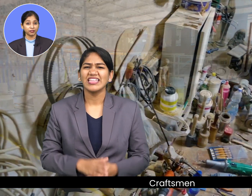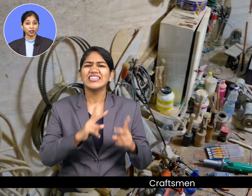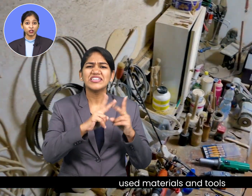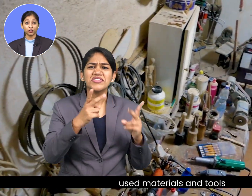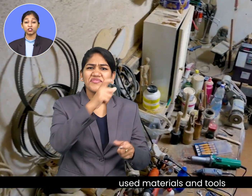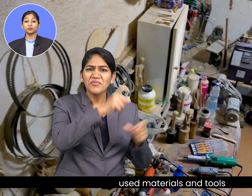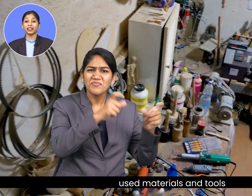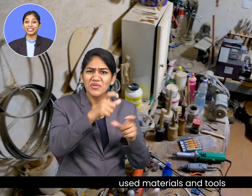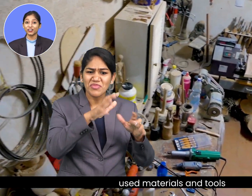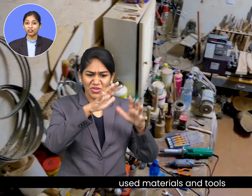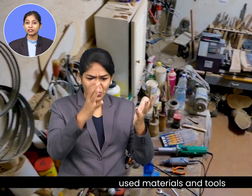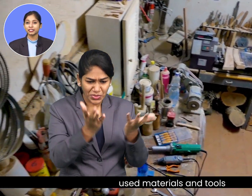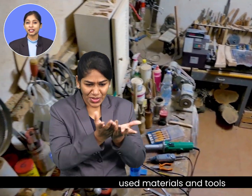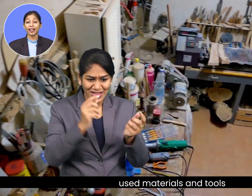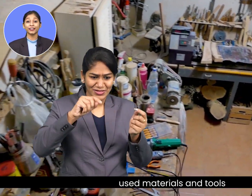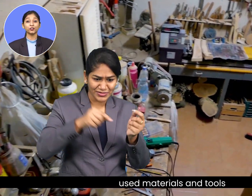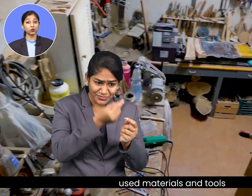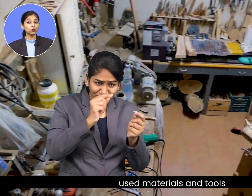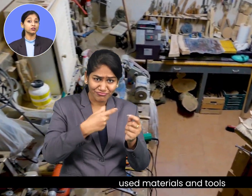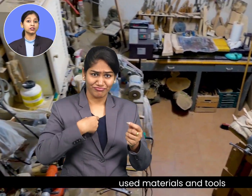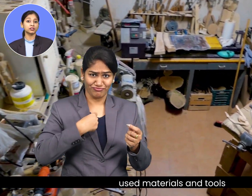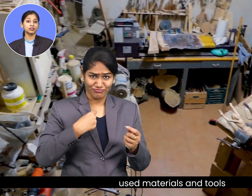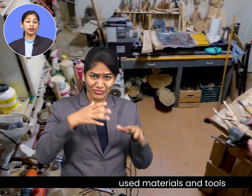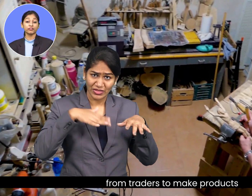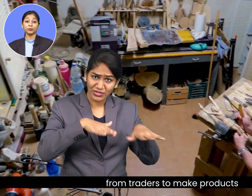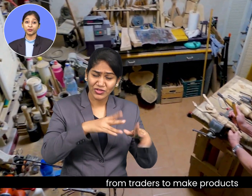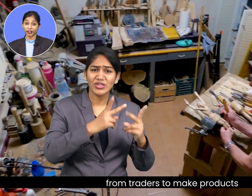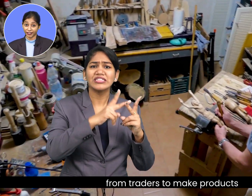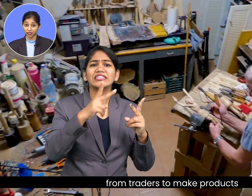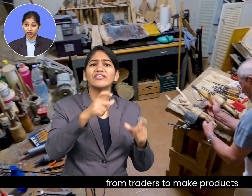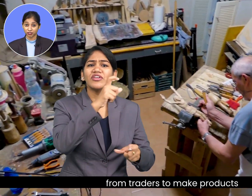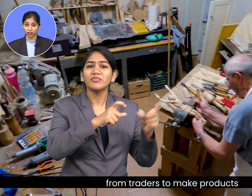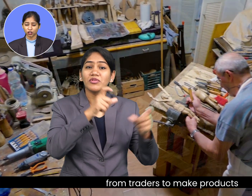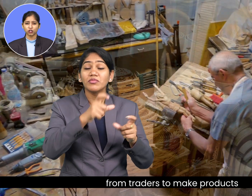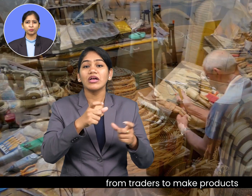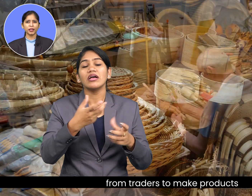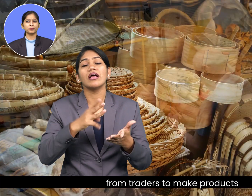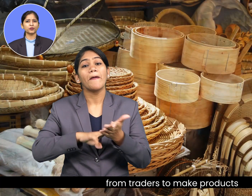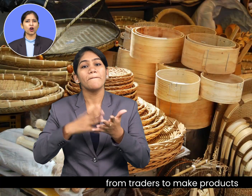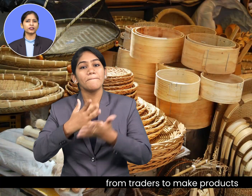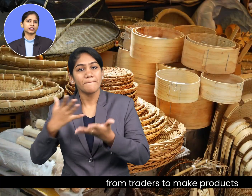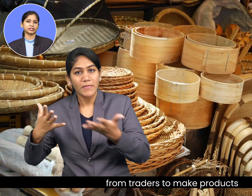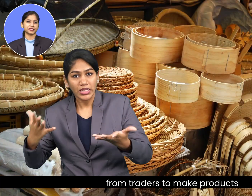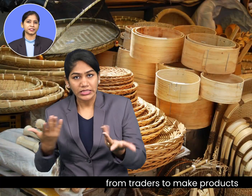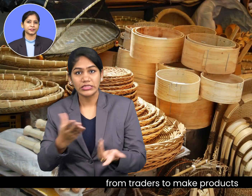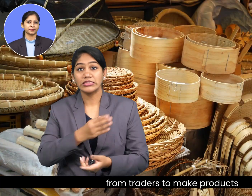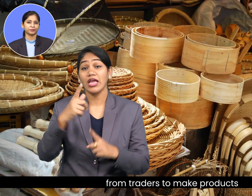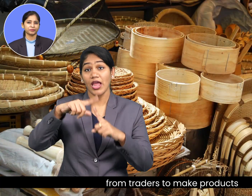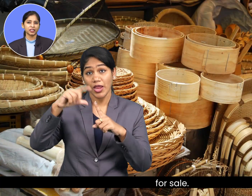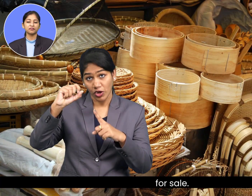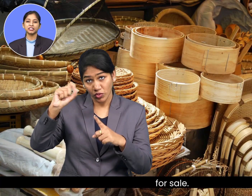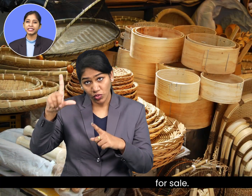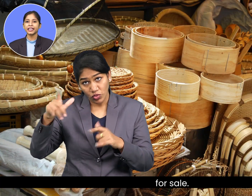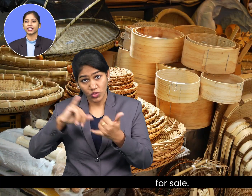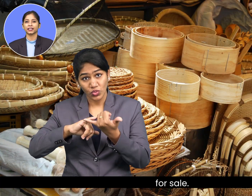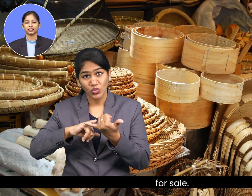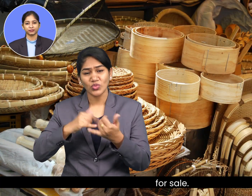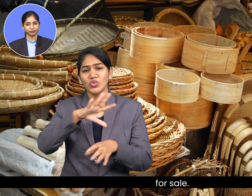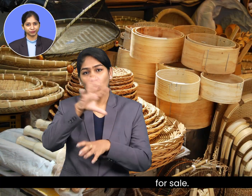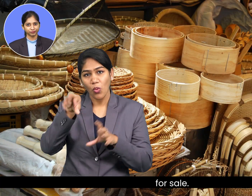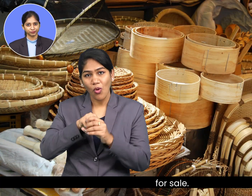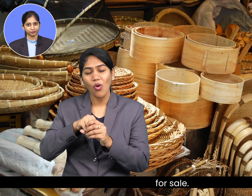Craftsmen used materials and tools from traders to make products for